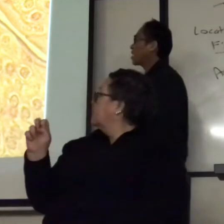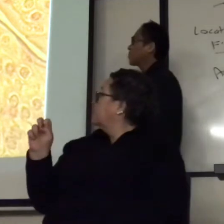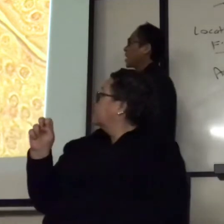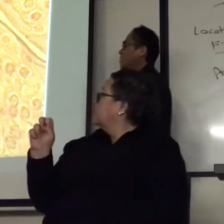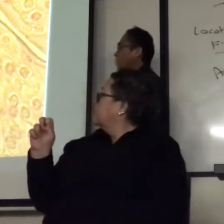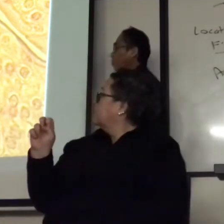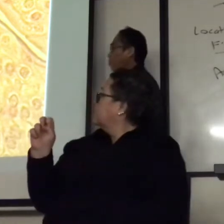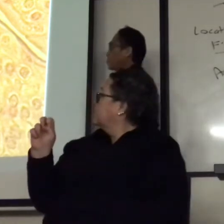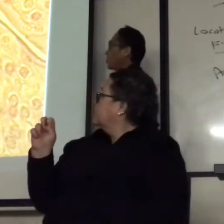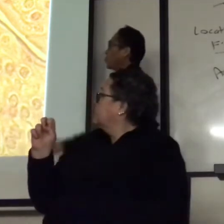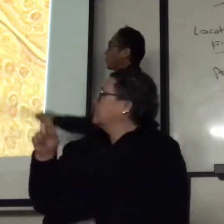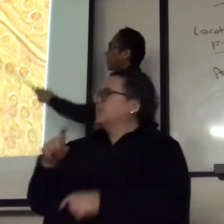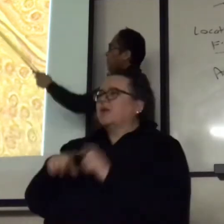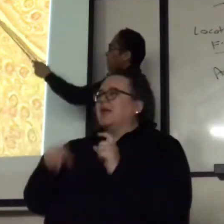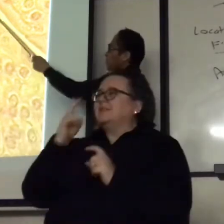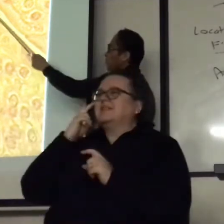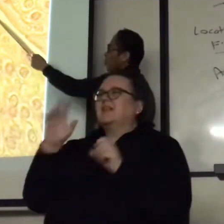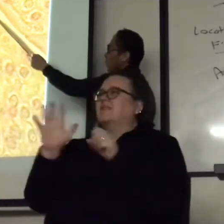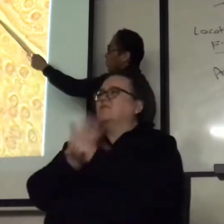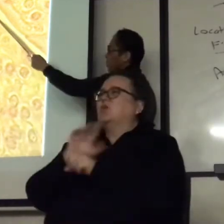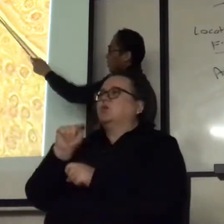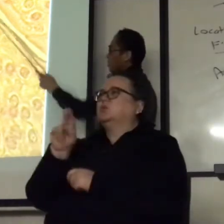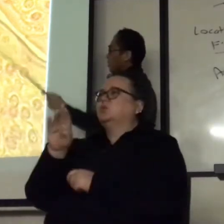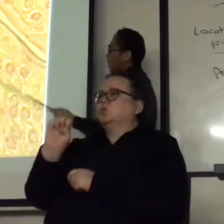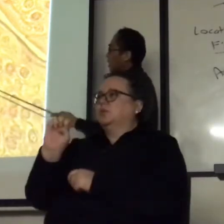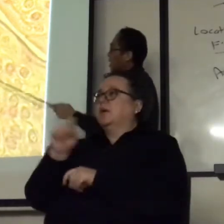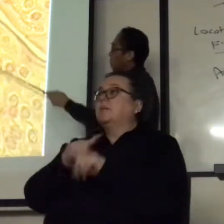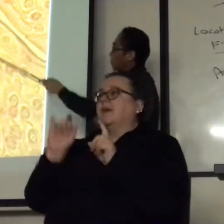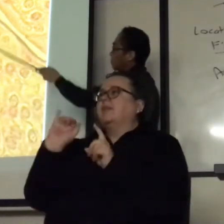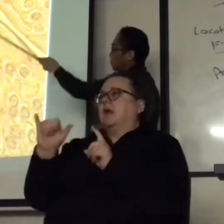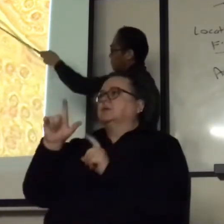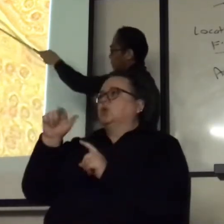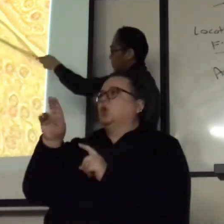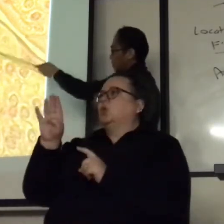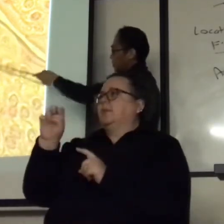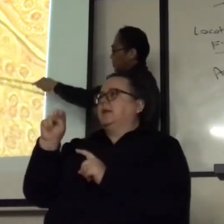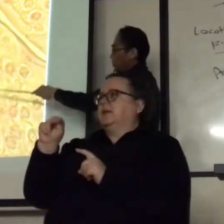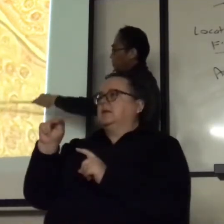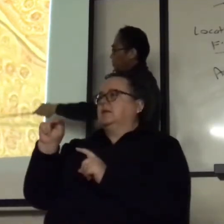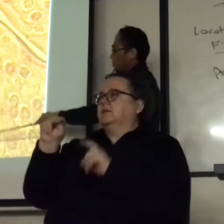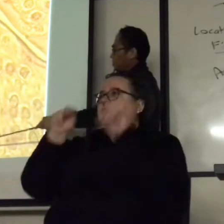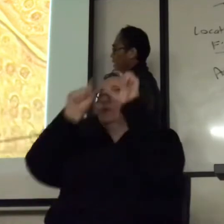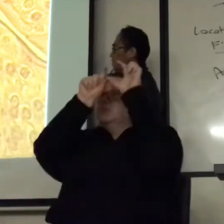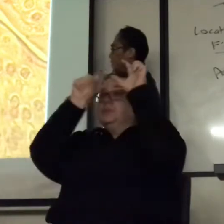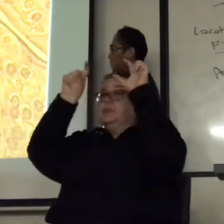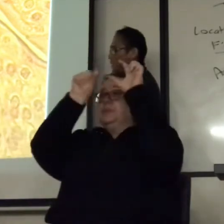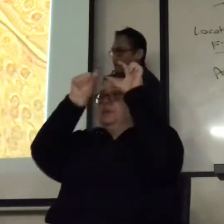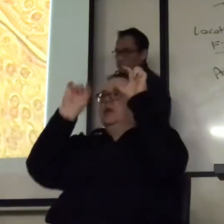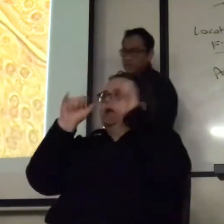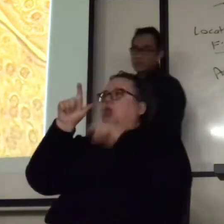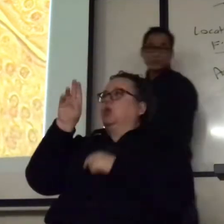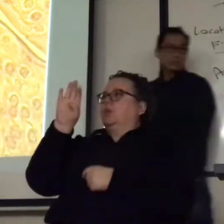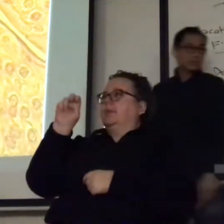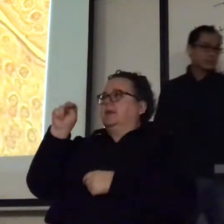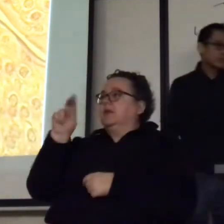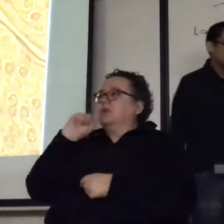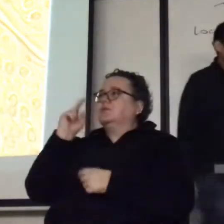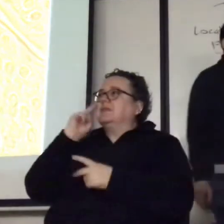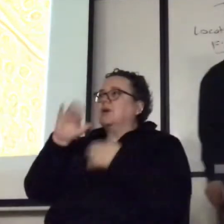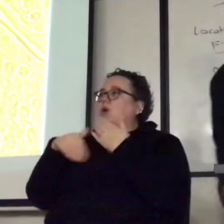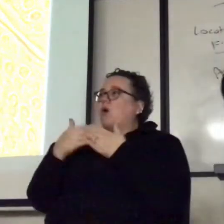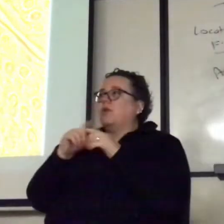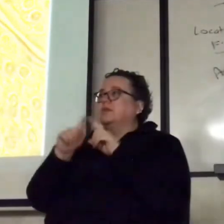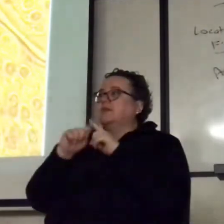And so you can't see the whole tube, but that's the lumen. And you just basically see all these stratified cells.